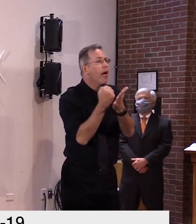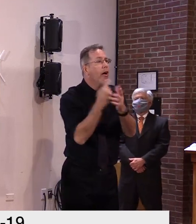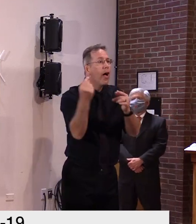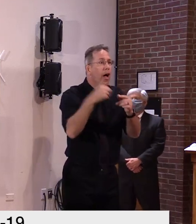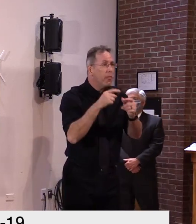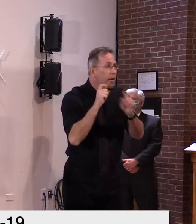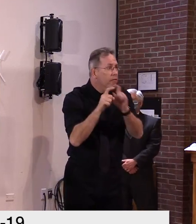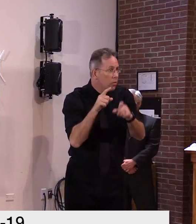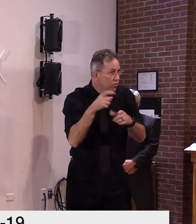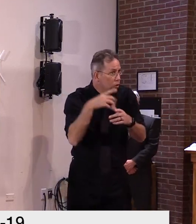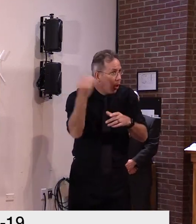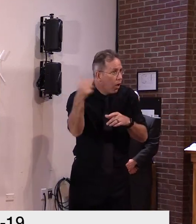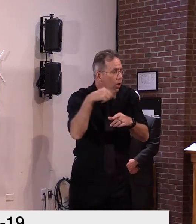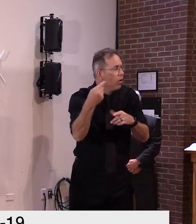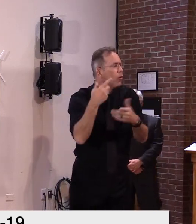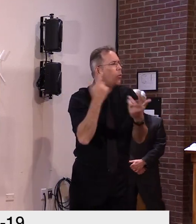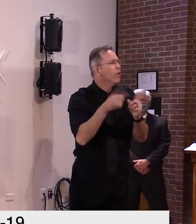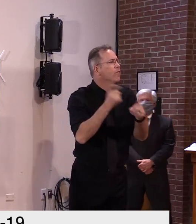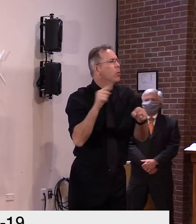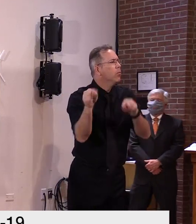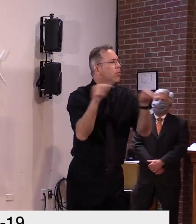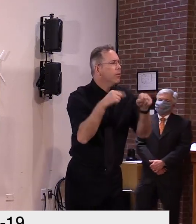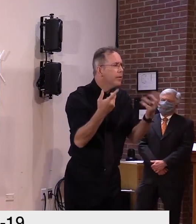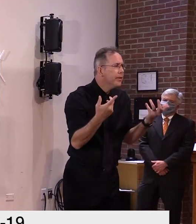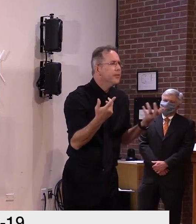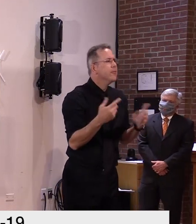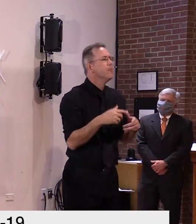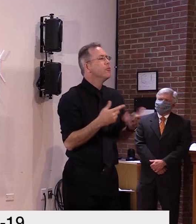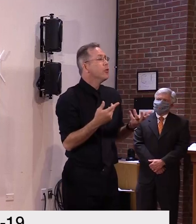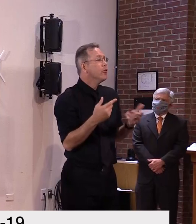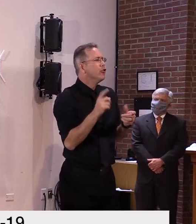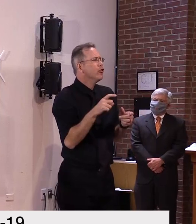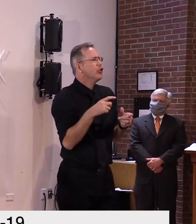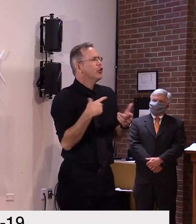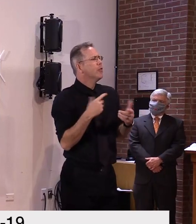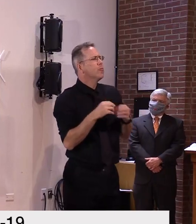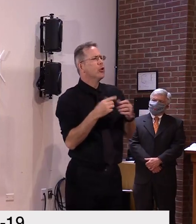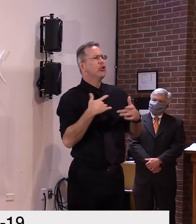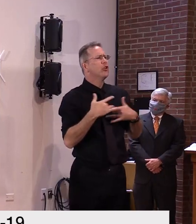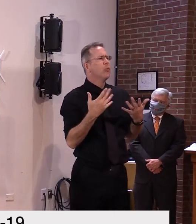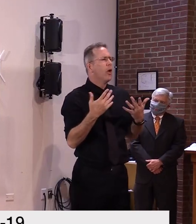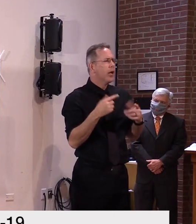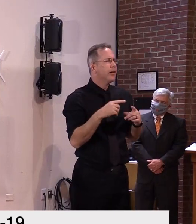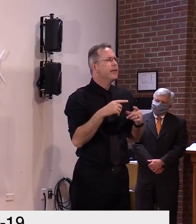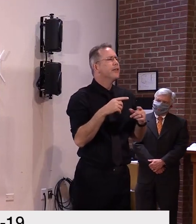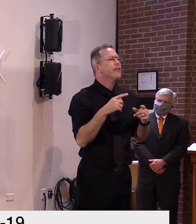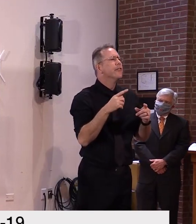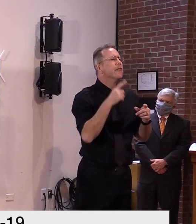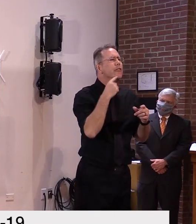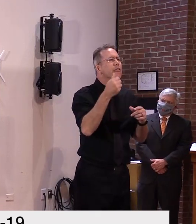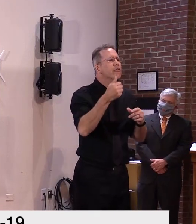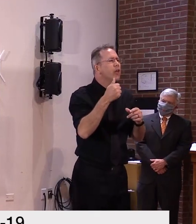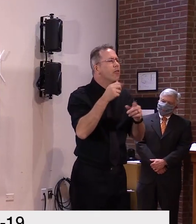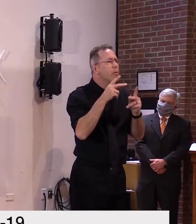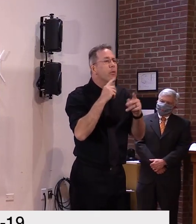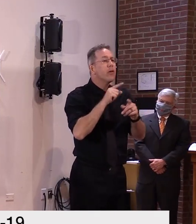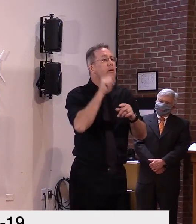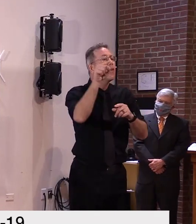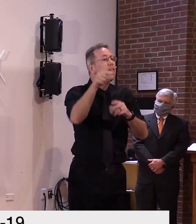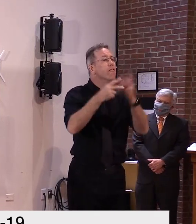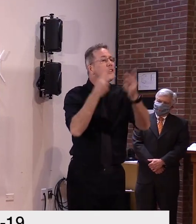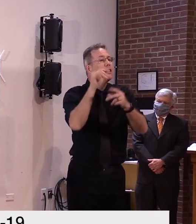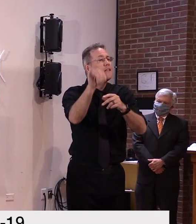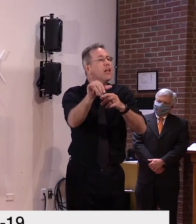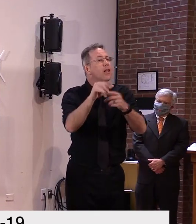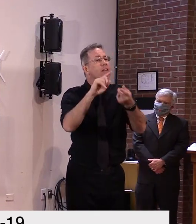concerned about people traveling for family occasions, things of that sort, who would either be going from